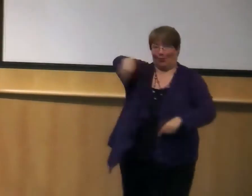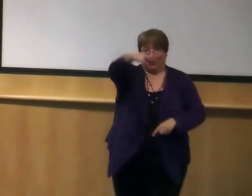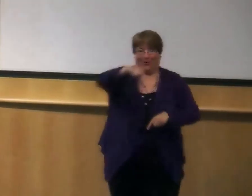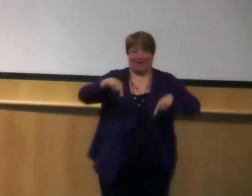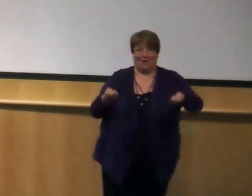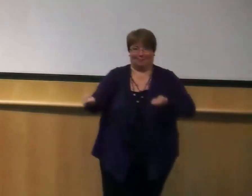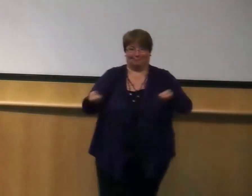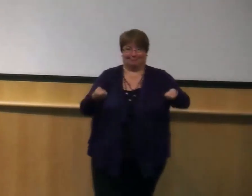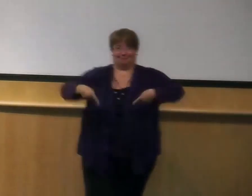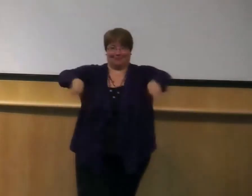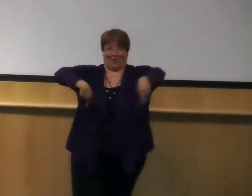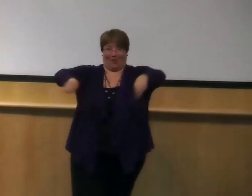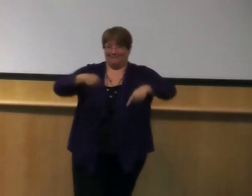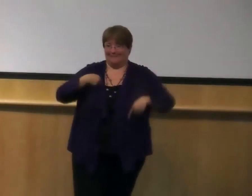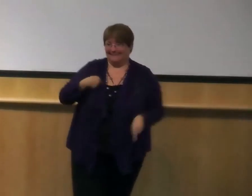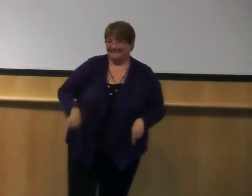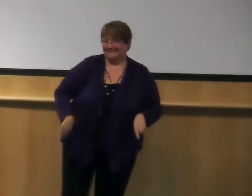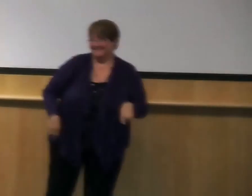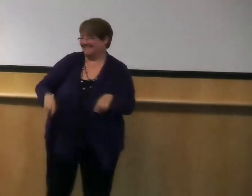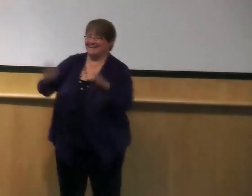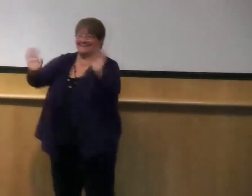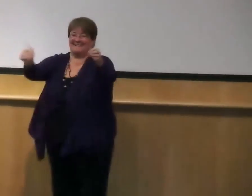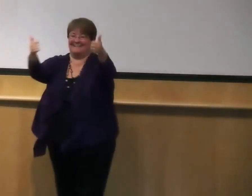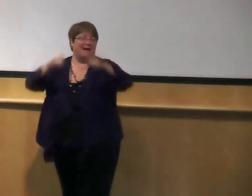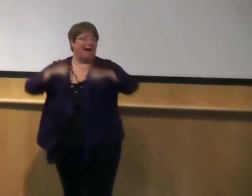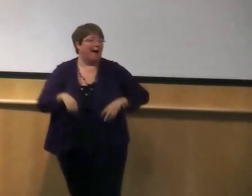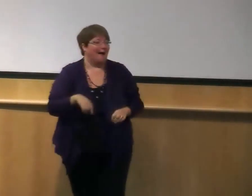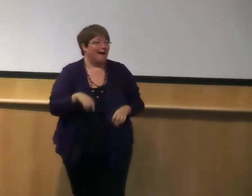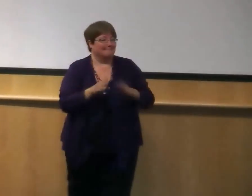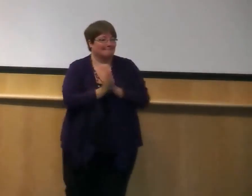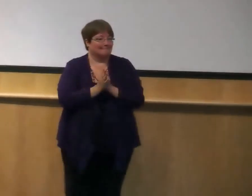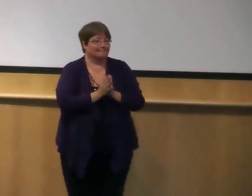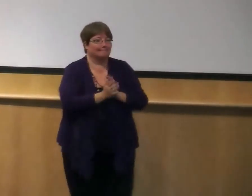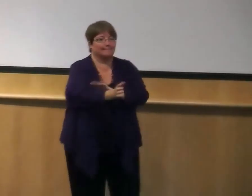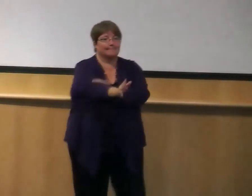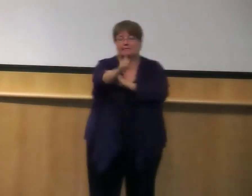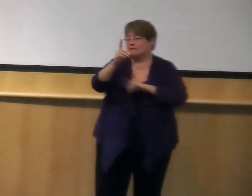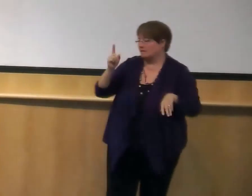Okay, no, I think maybe, yeah, you control me. You tell me where I'm supposed to stand.